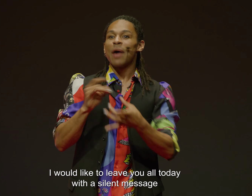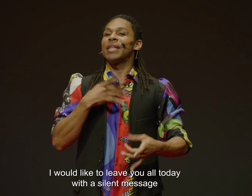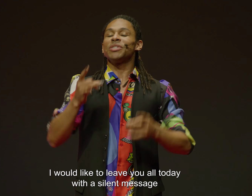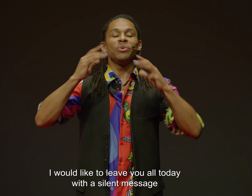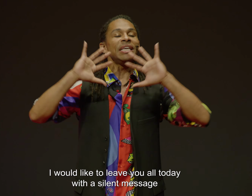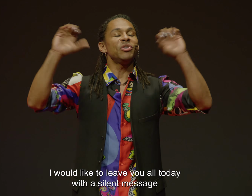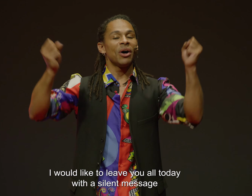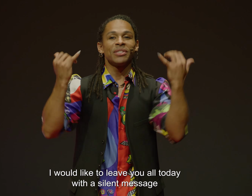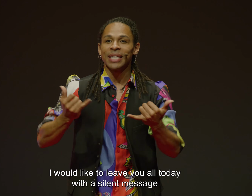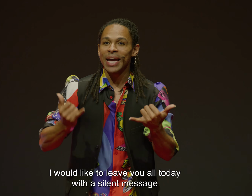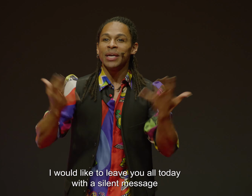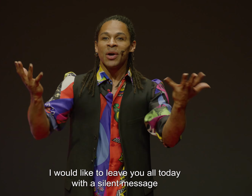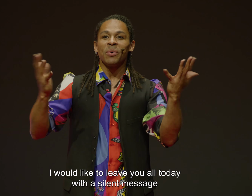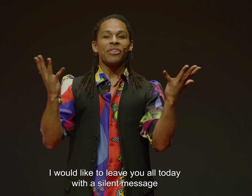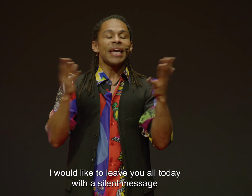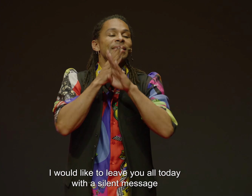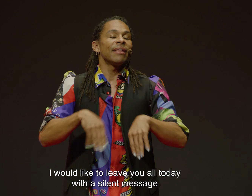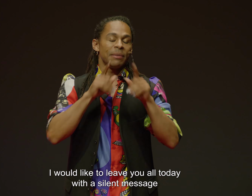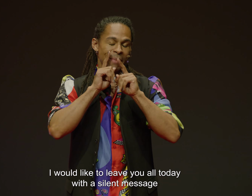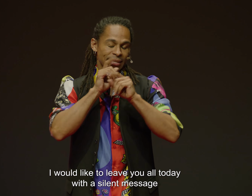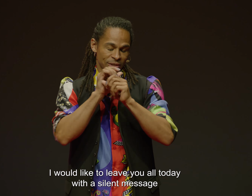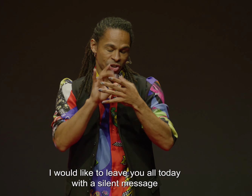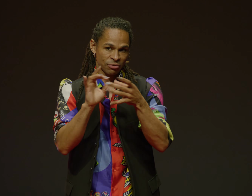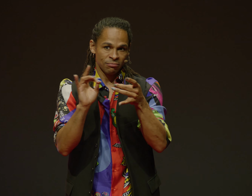I would like to leave you all today with a silent message